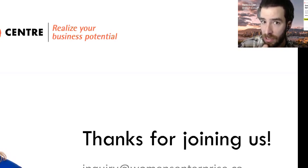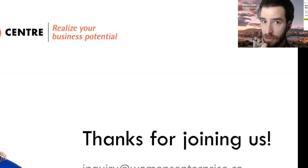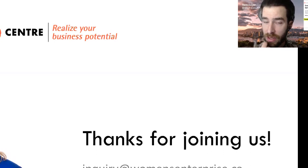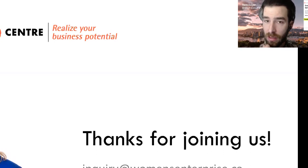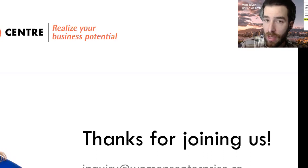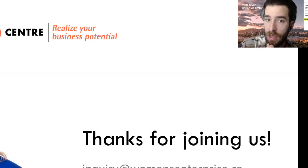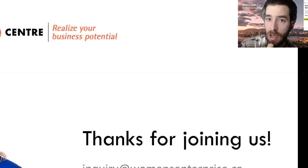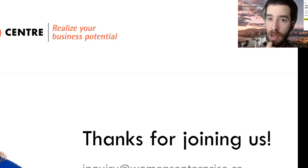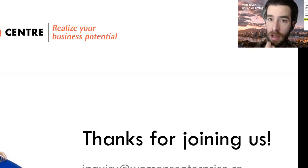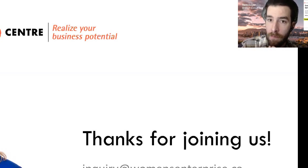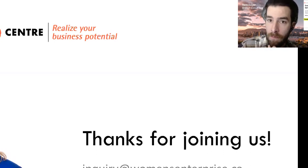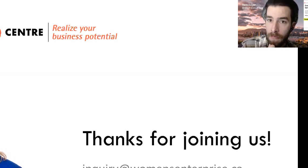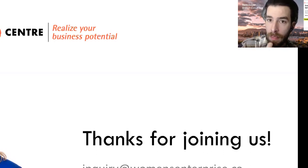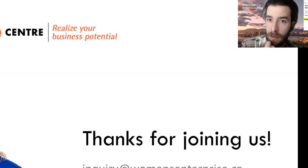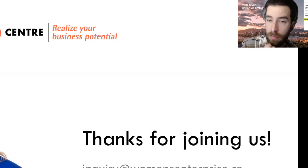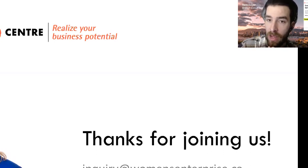to connect you with,